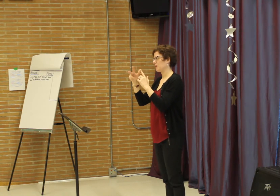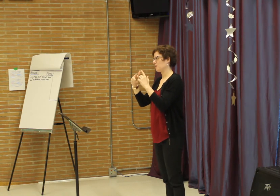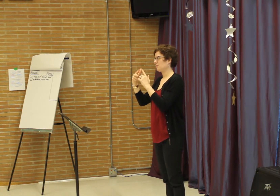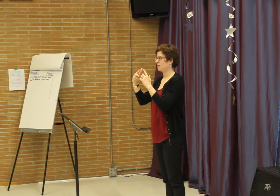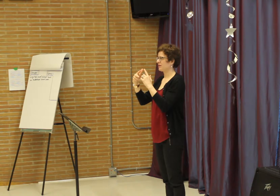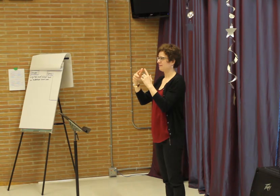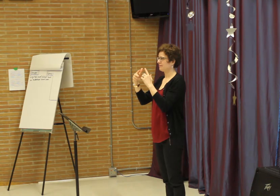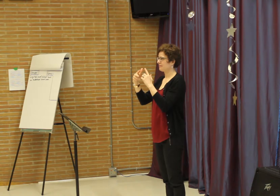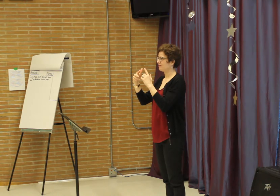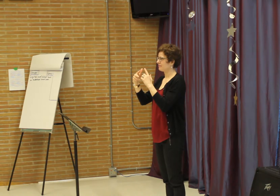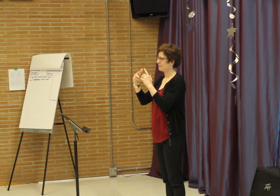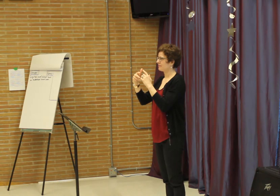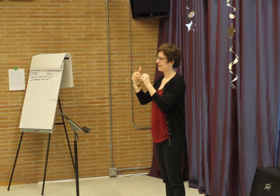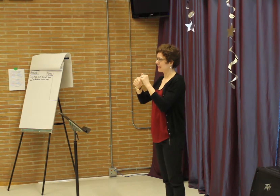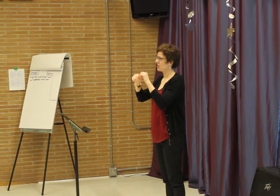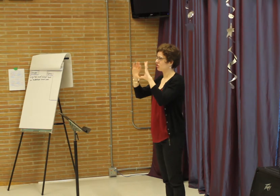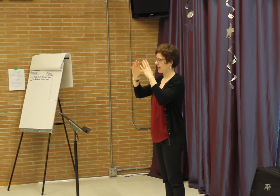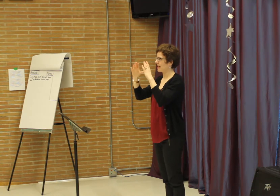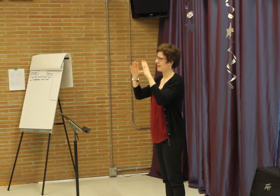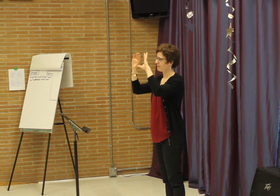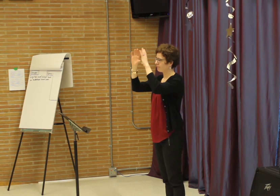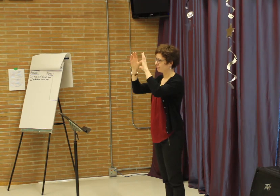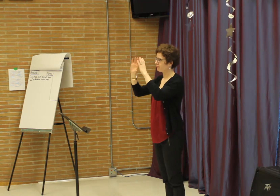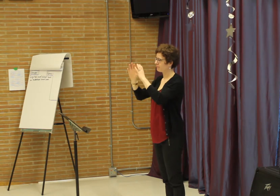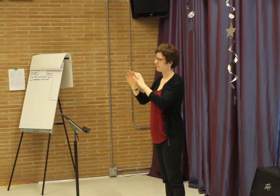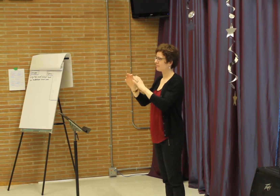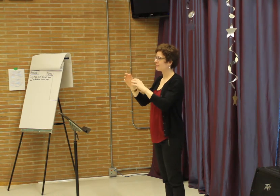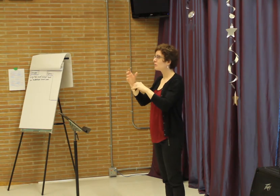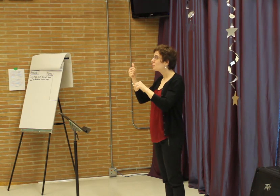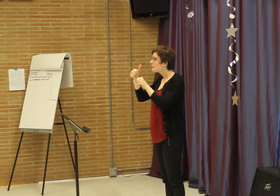two hours and a half to three hours of instruction per class.